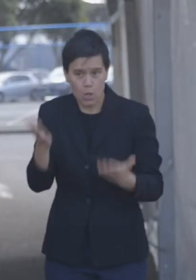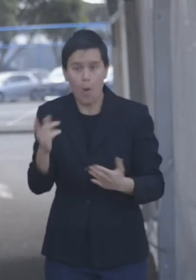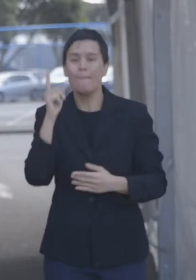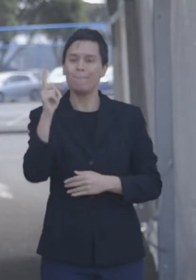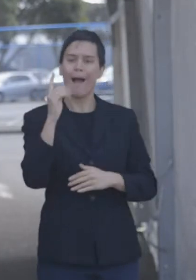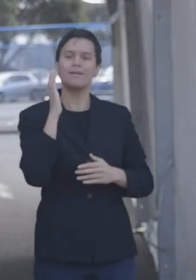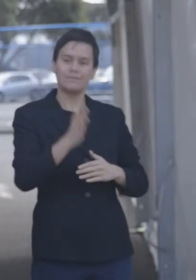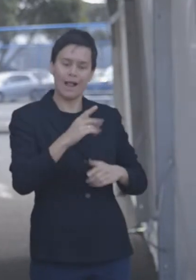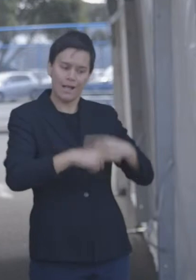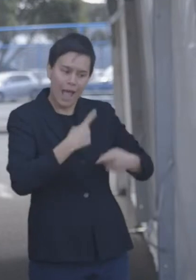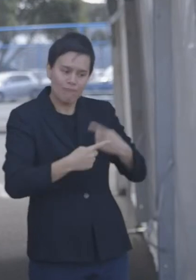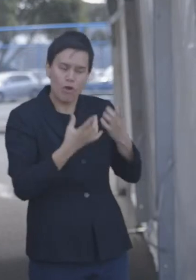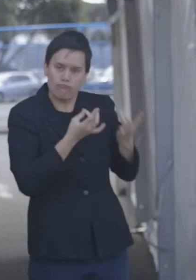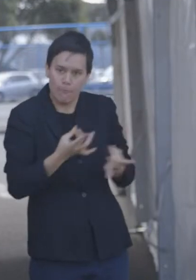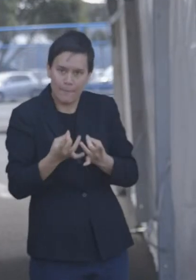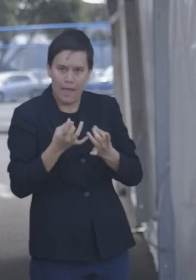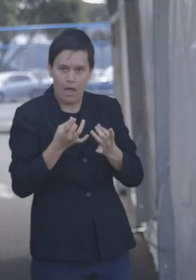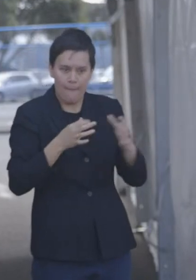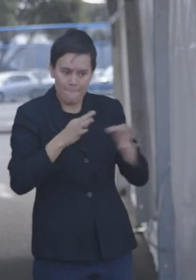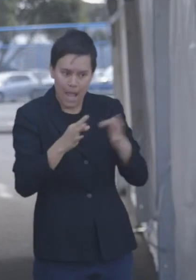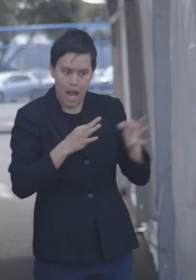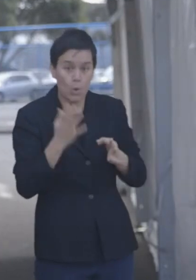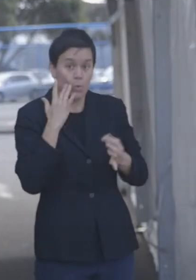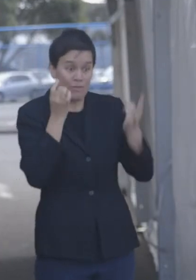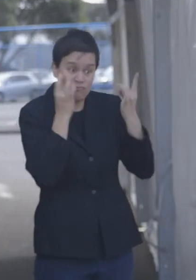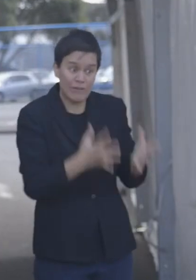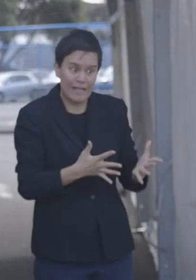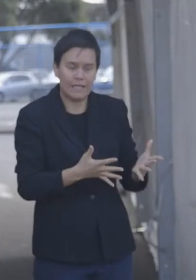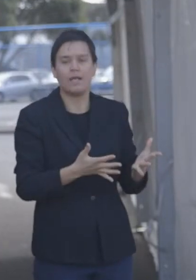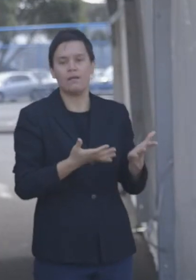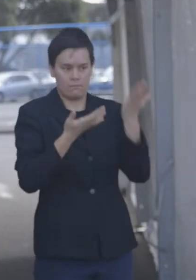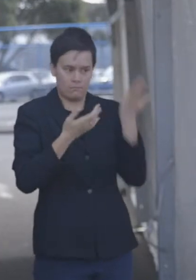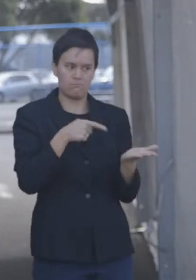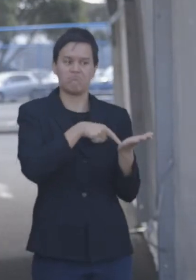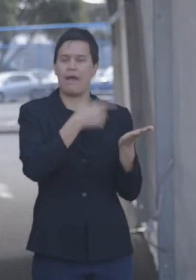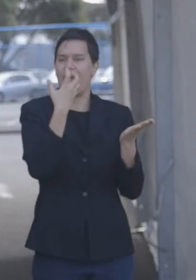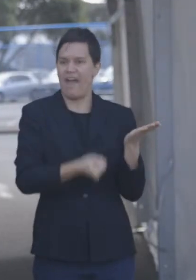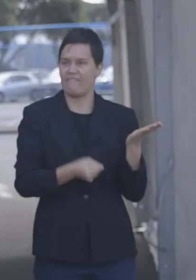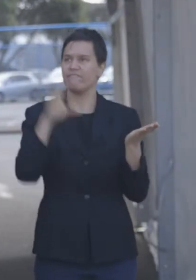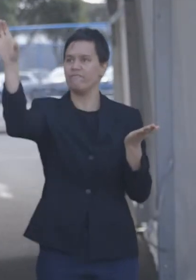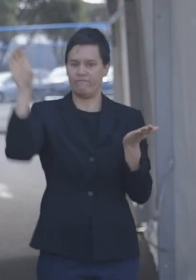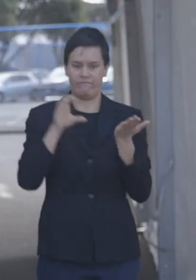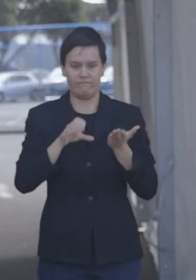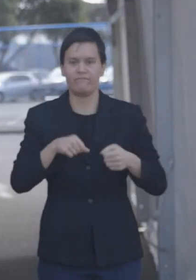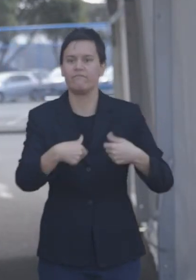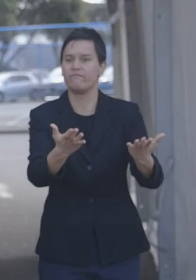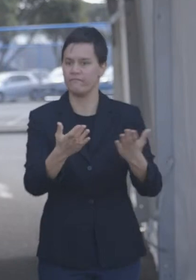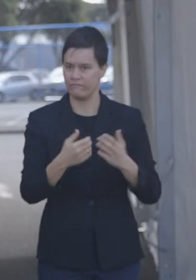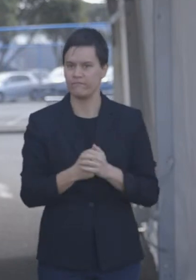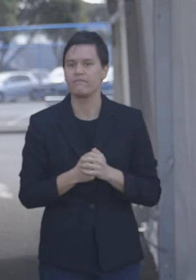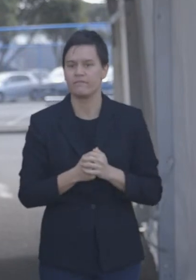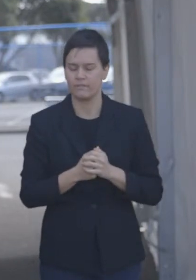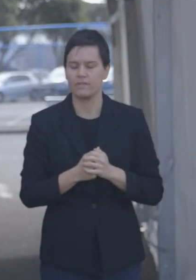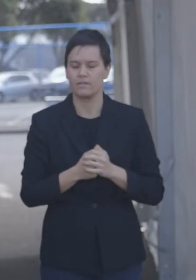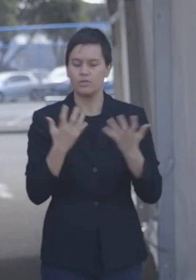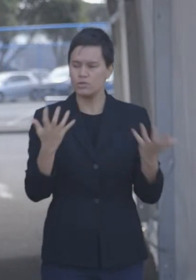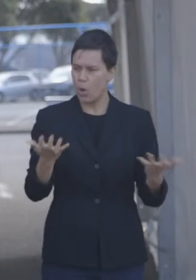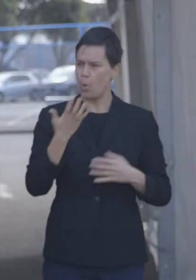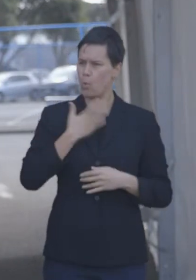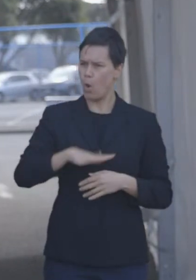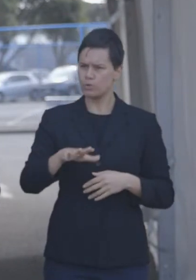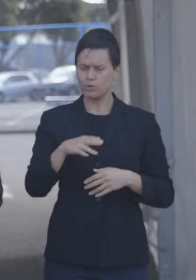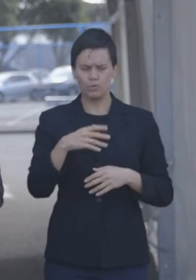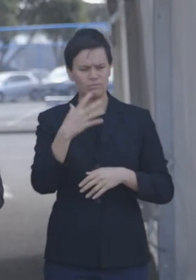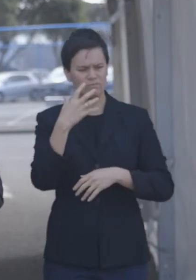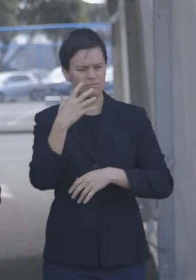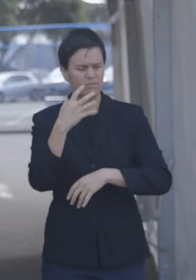work well underway to look at how we could deliver that vaccine across the population, and of course that includes learning from